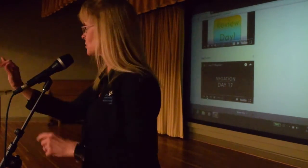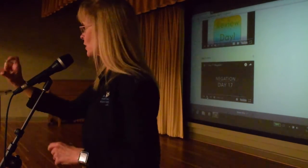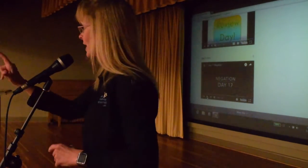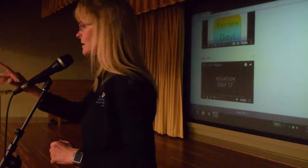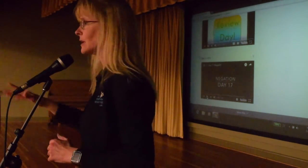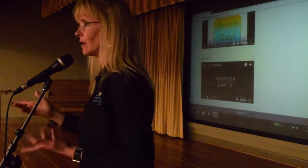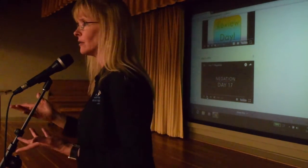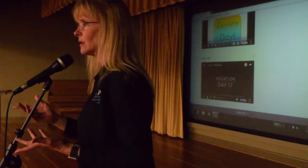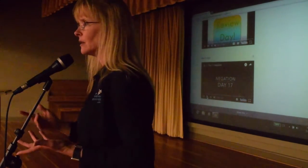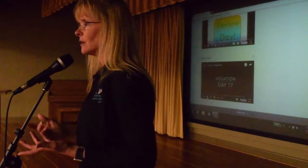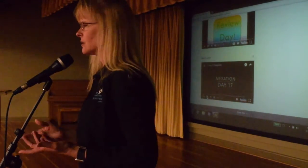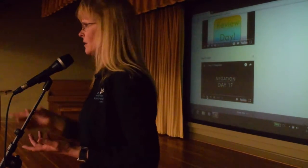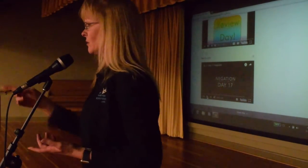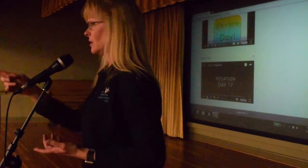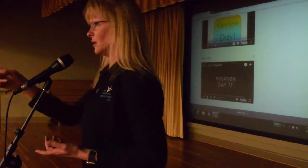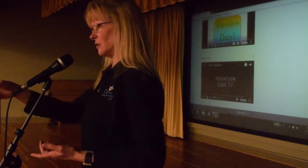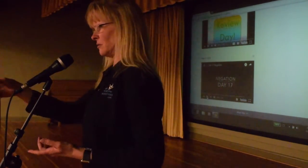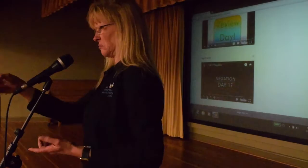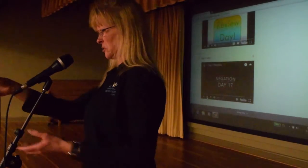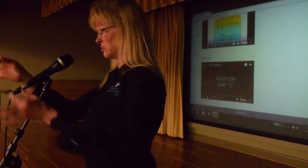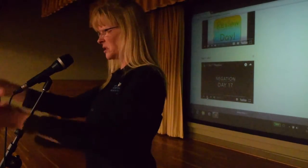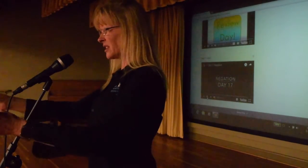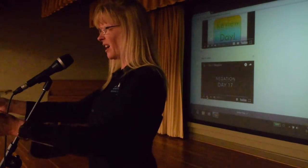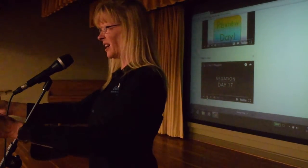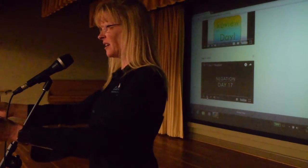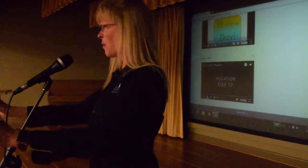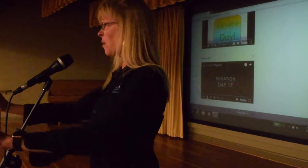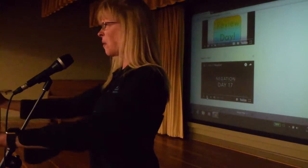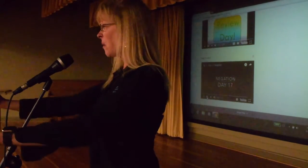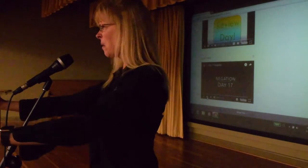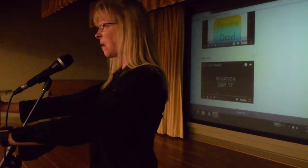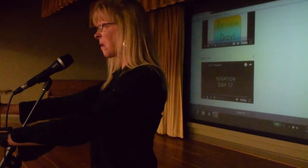more ASL. So, you decide.